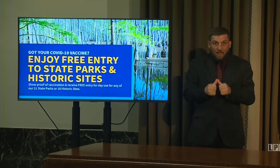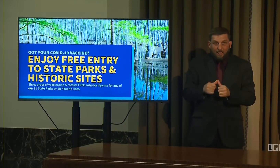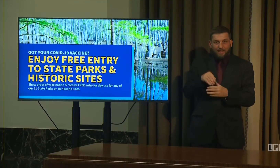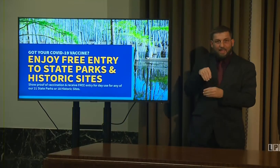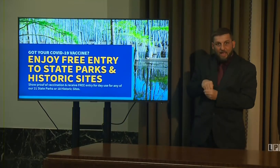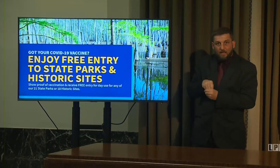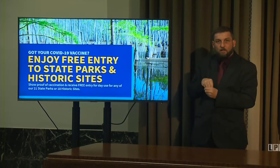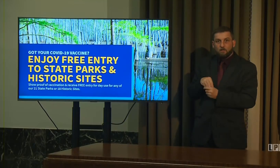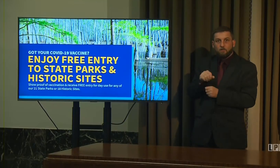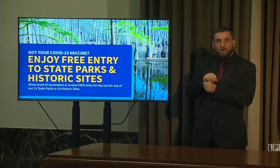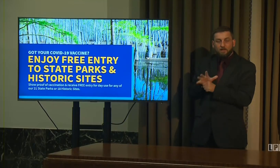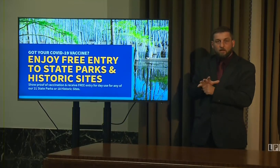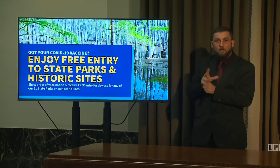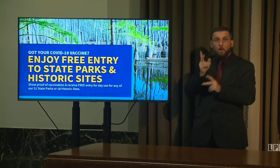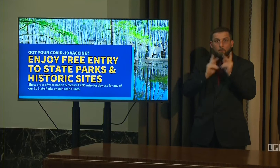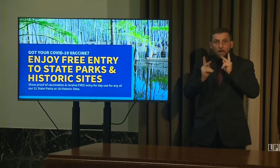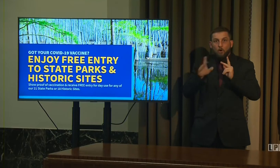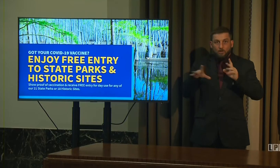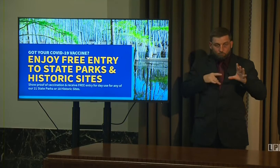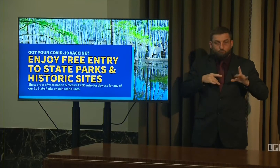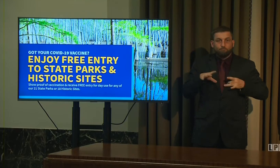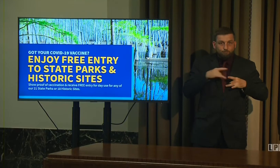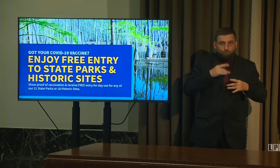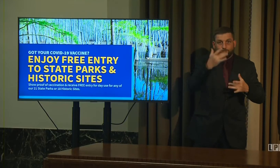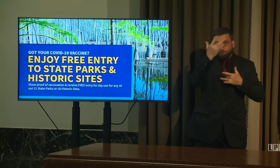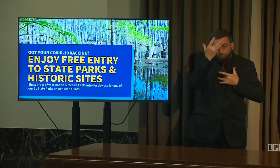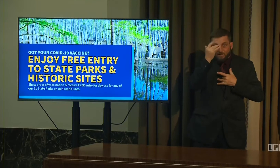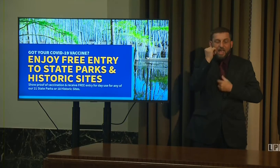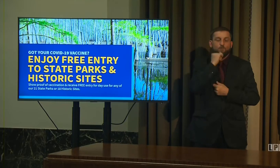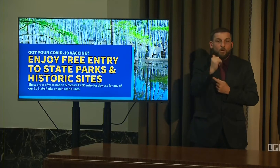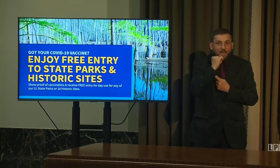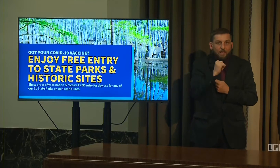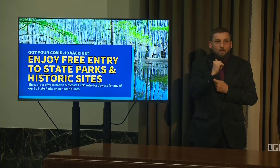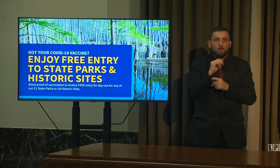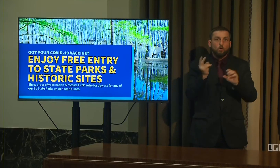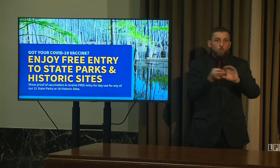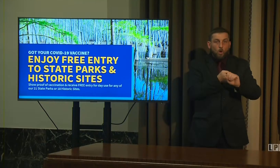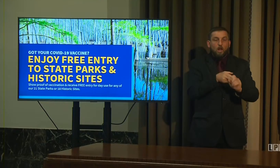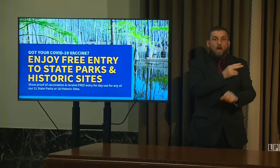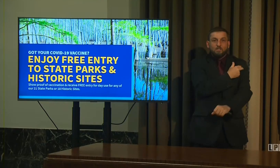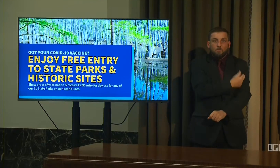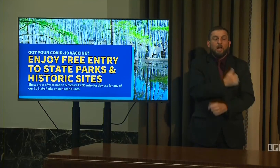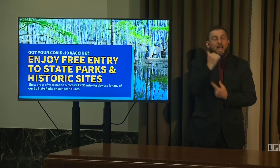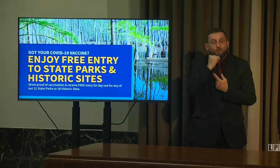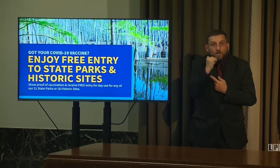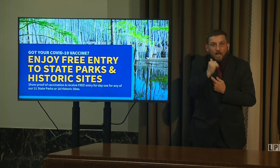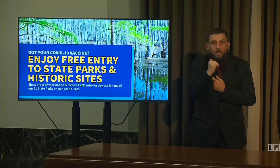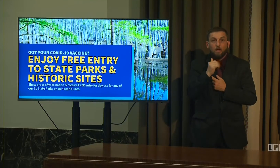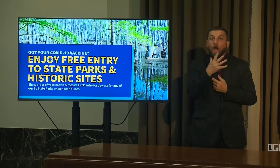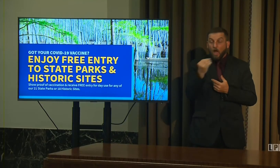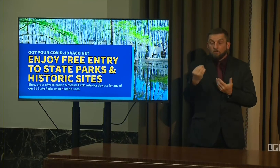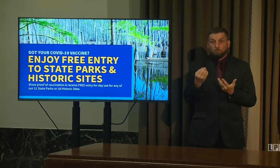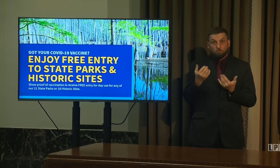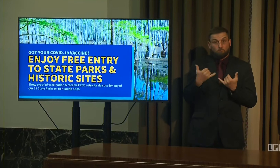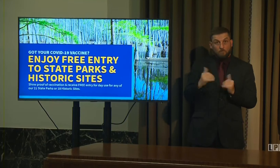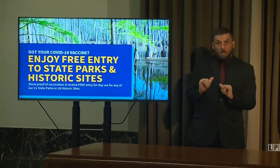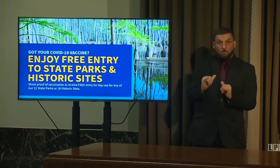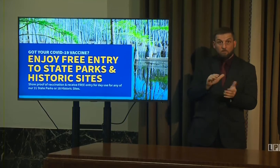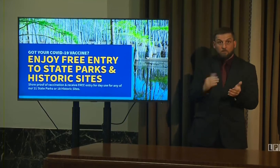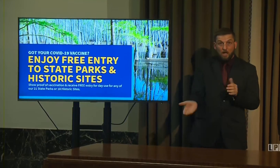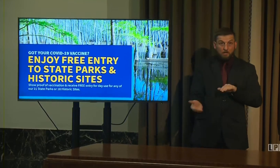people contracting the virus every day, getting sick every day, going to the hospital every day, and unfortunately dying every